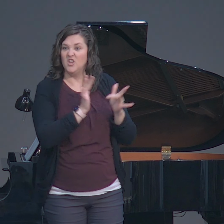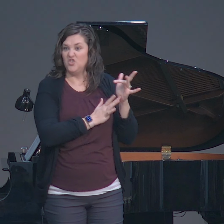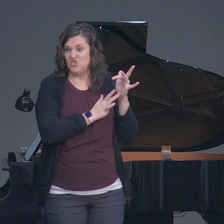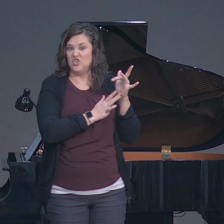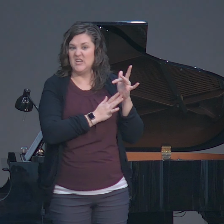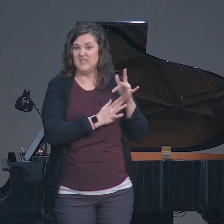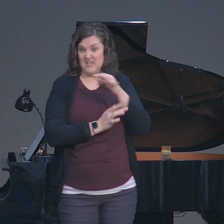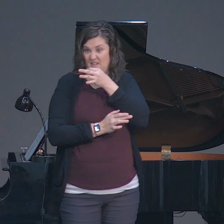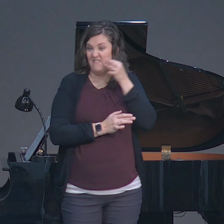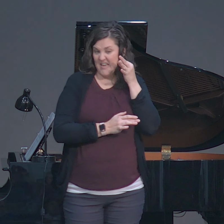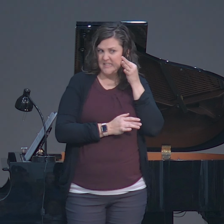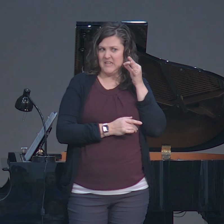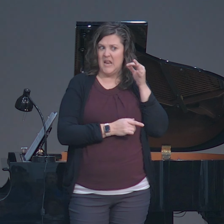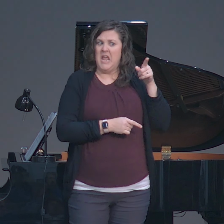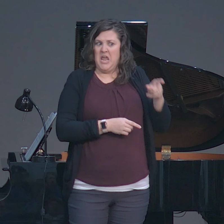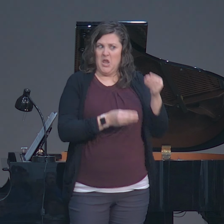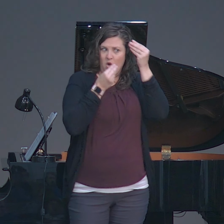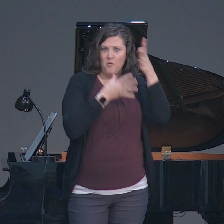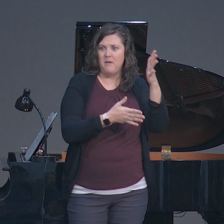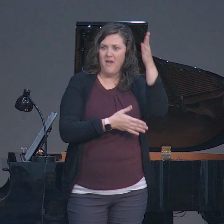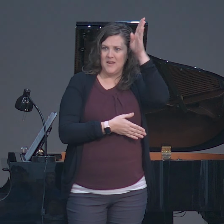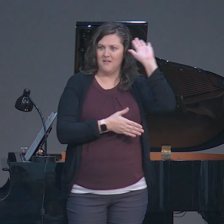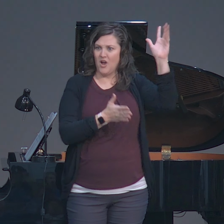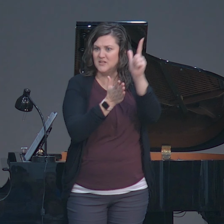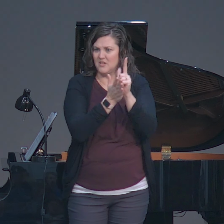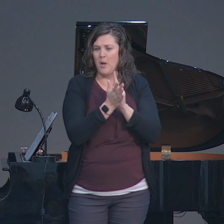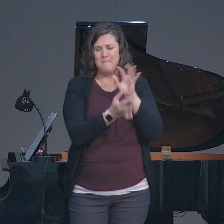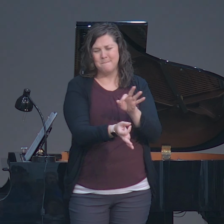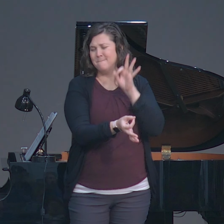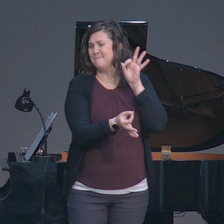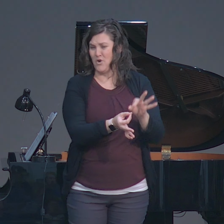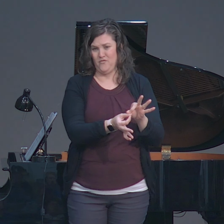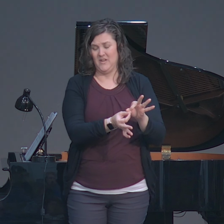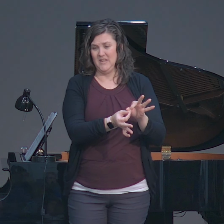He obeyed the law of God perfectly.